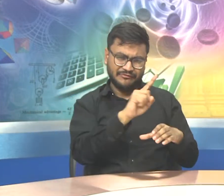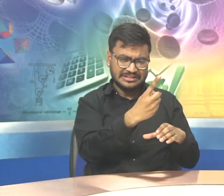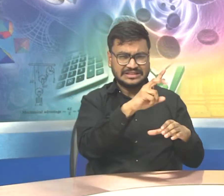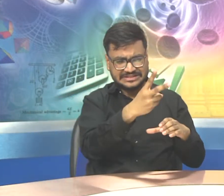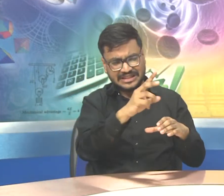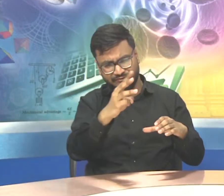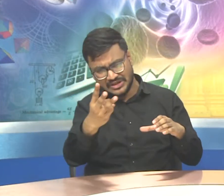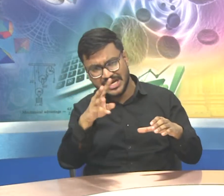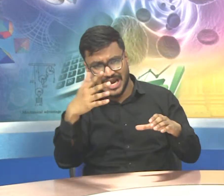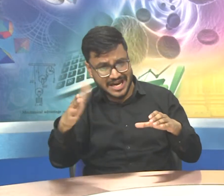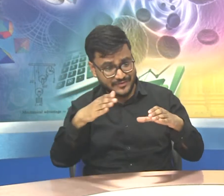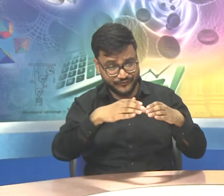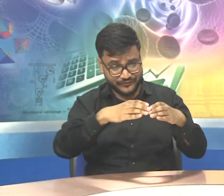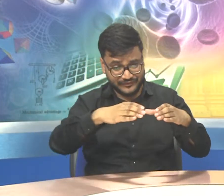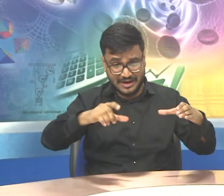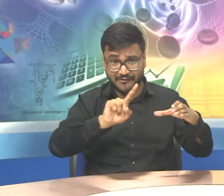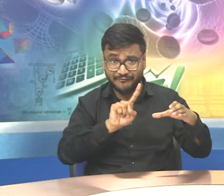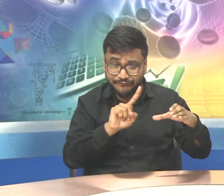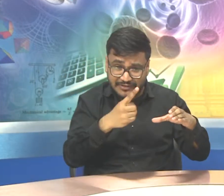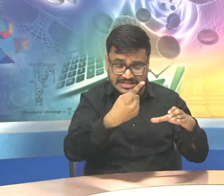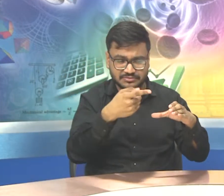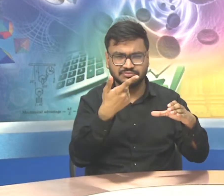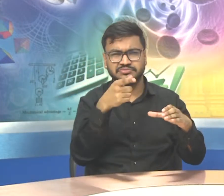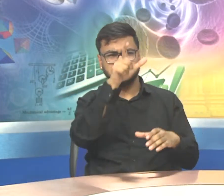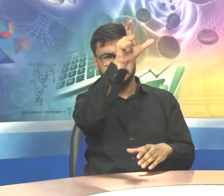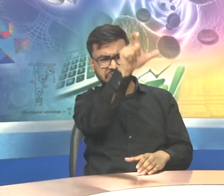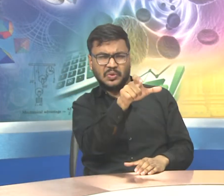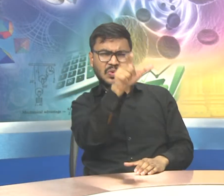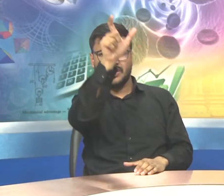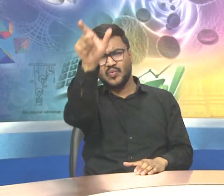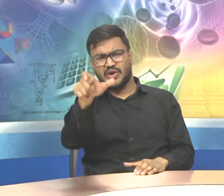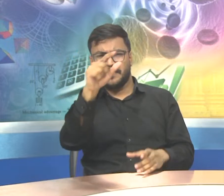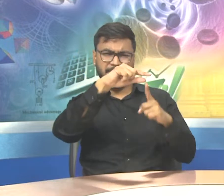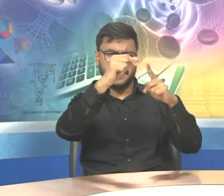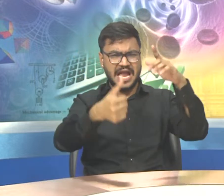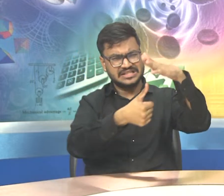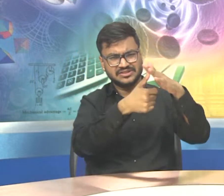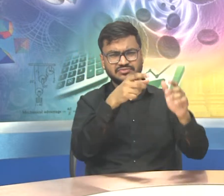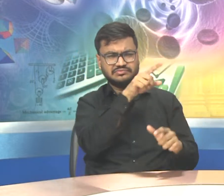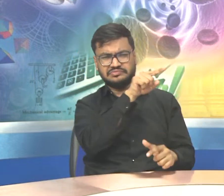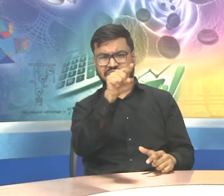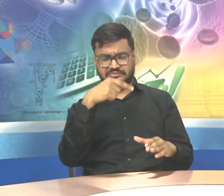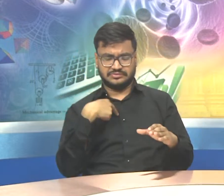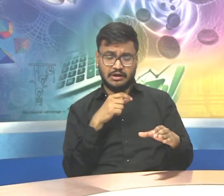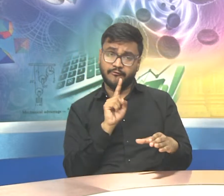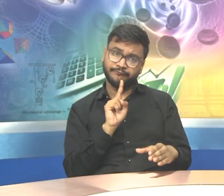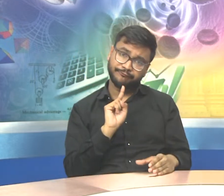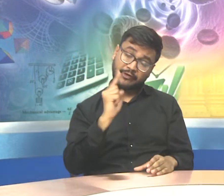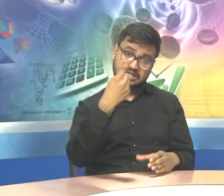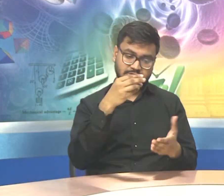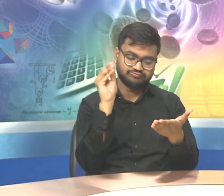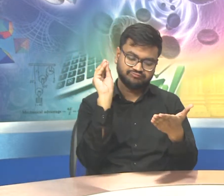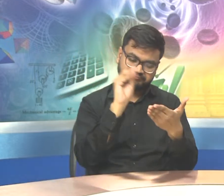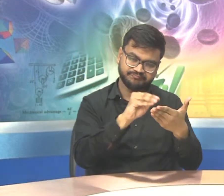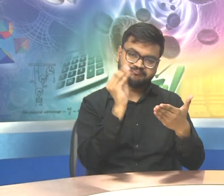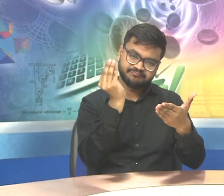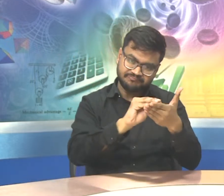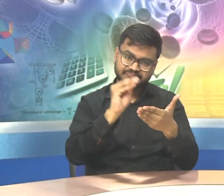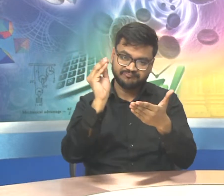The ballot becomes invalid if first preference is marked against more than